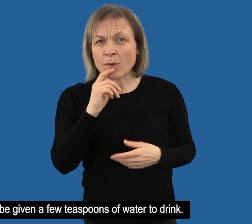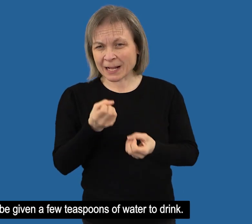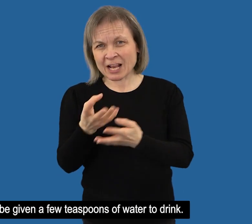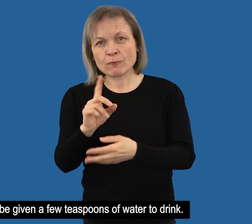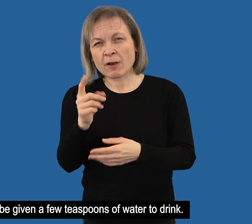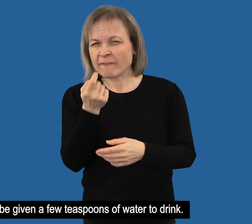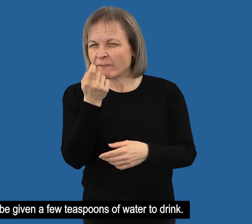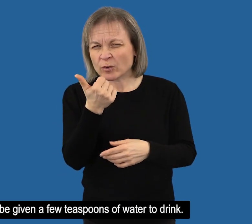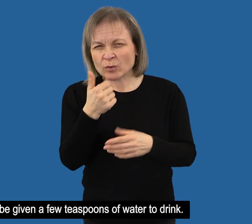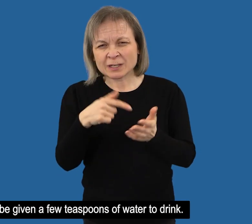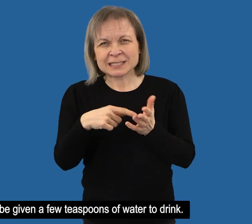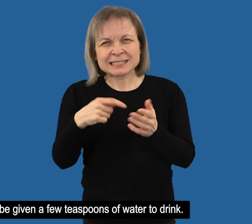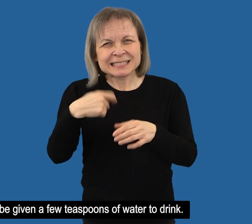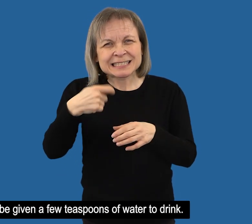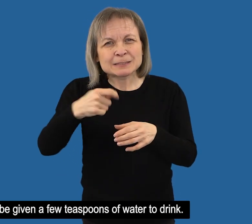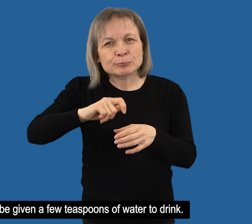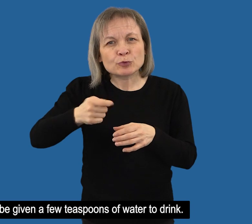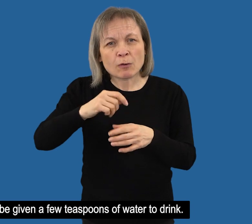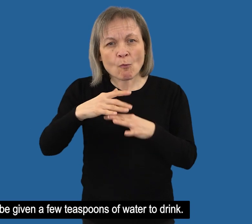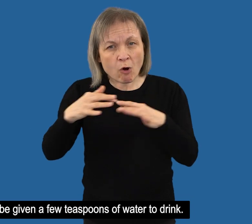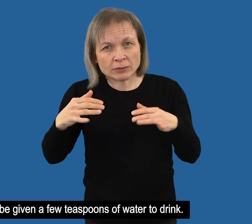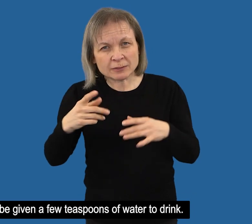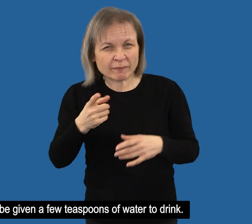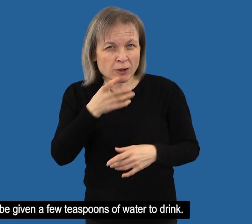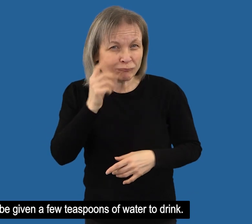For the test, you'll be given a few teaspoons of water to drink.